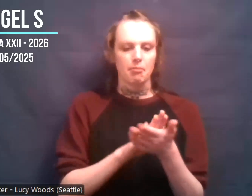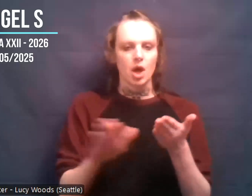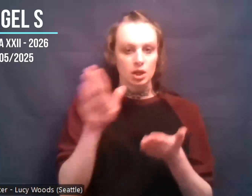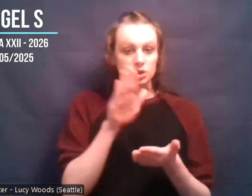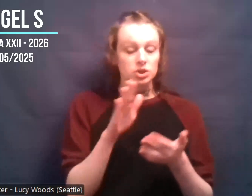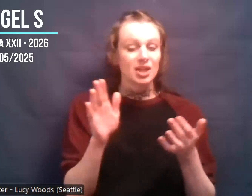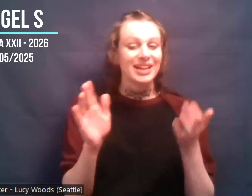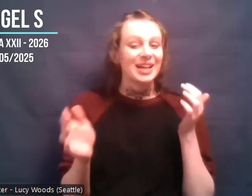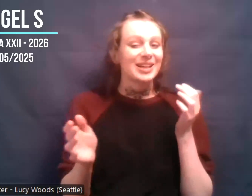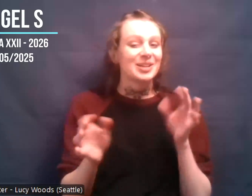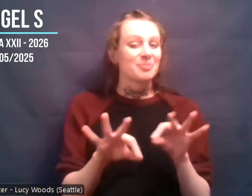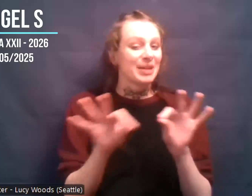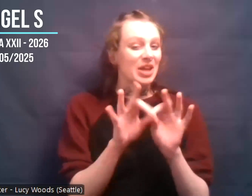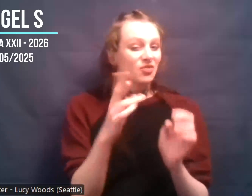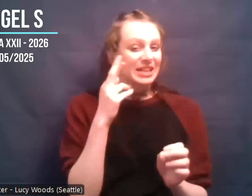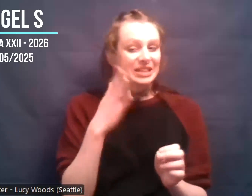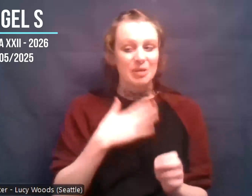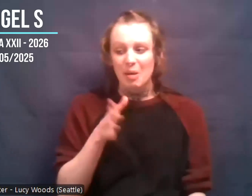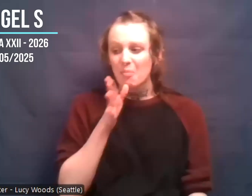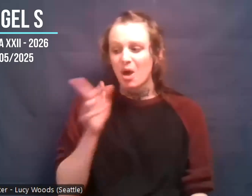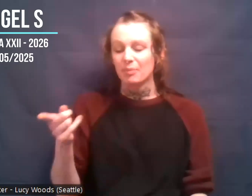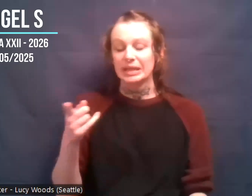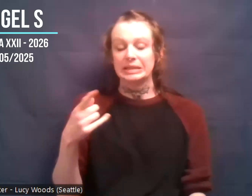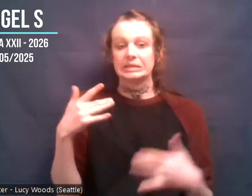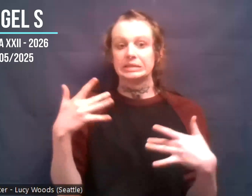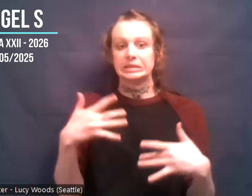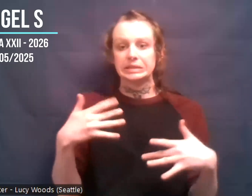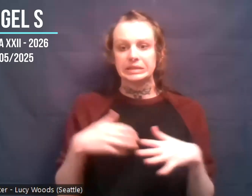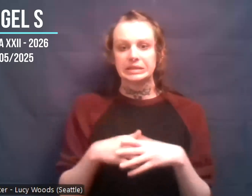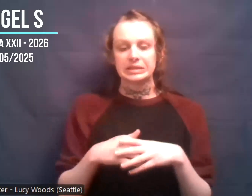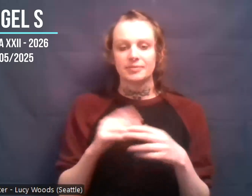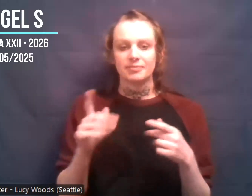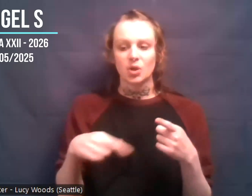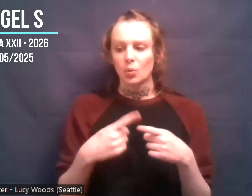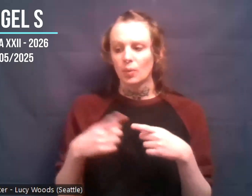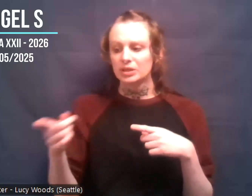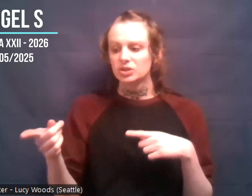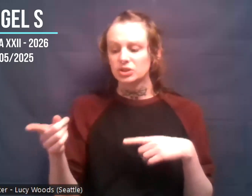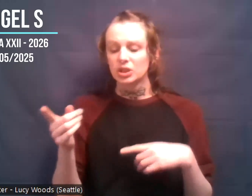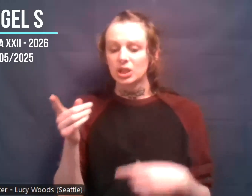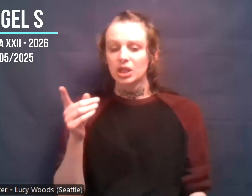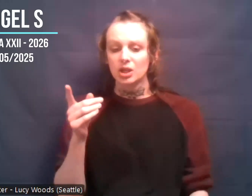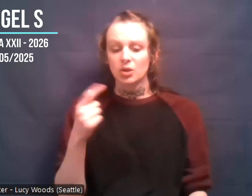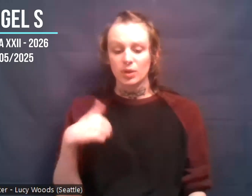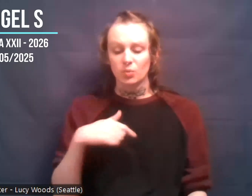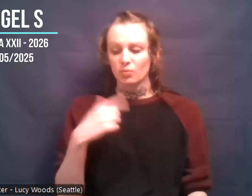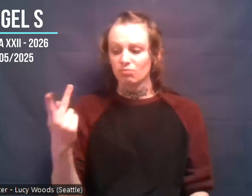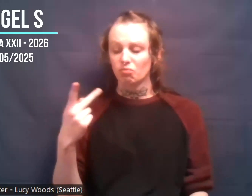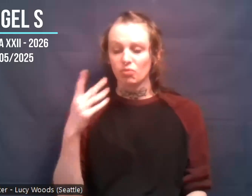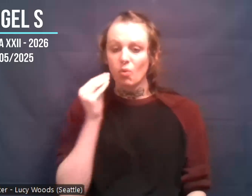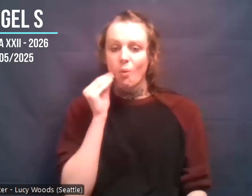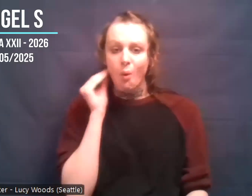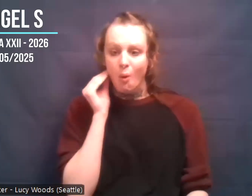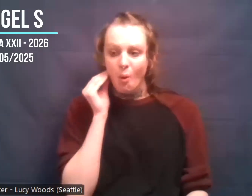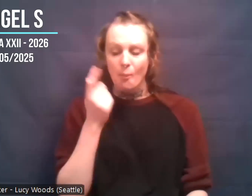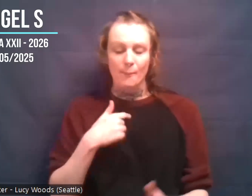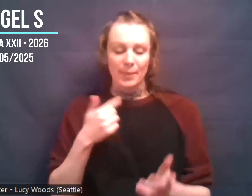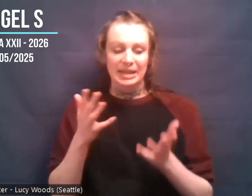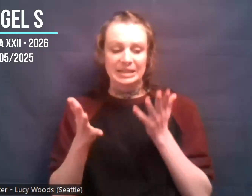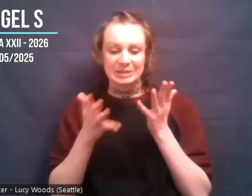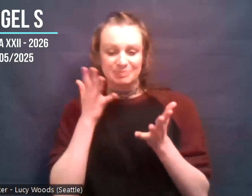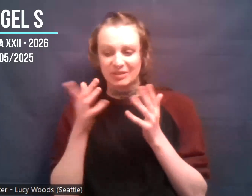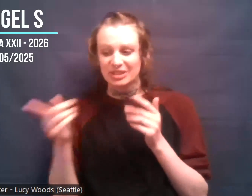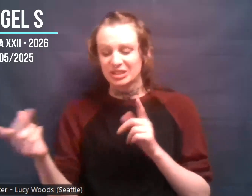mother. When we got home, she was so embarrassed that, she beat me pretty bad after I threw up